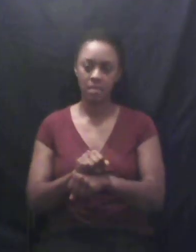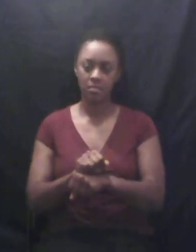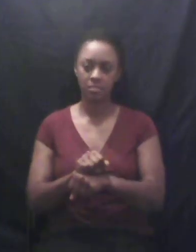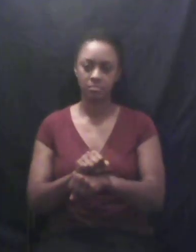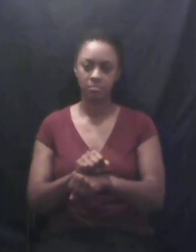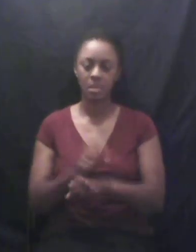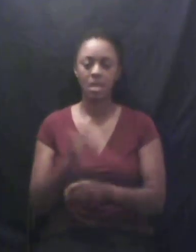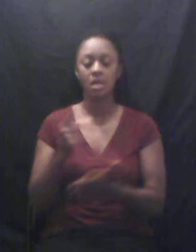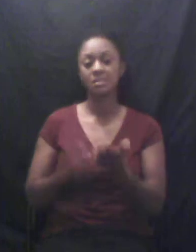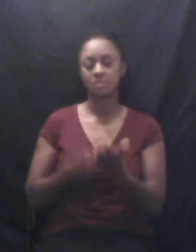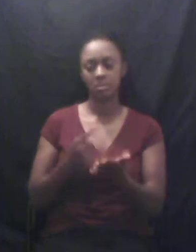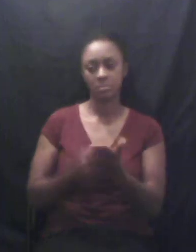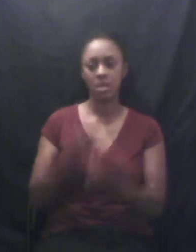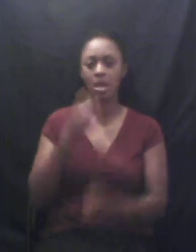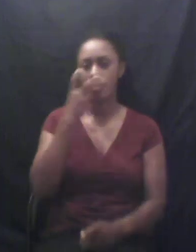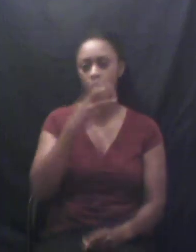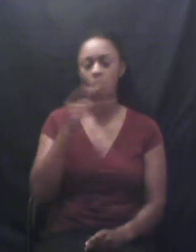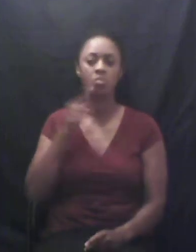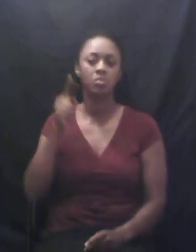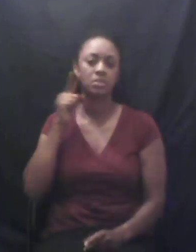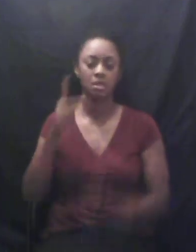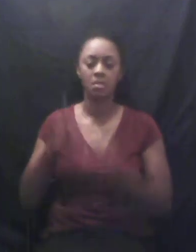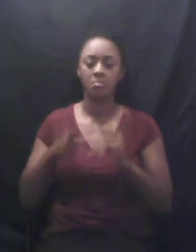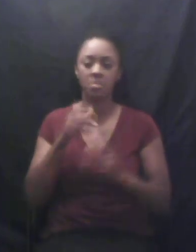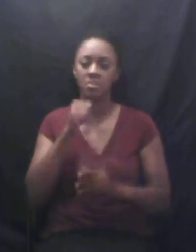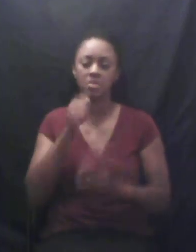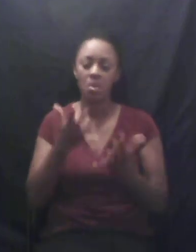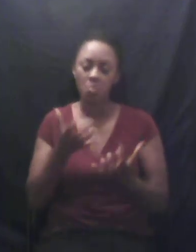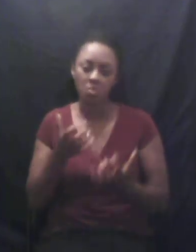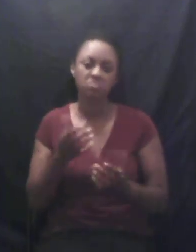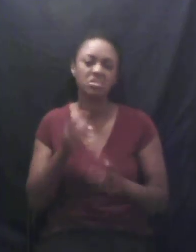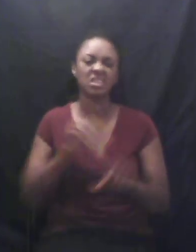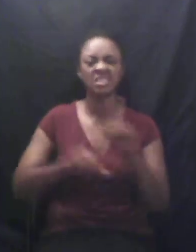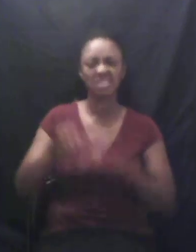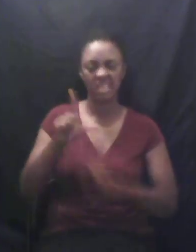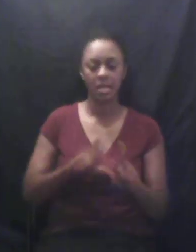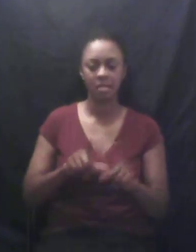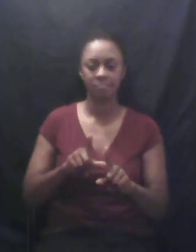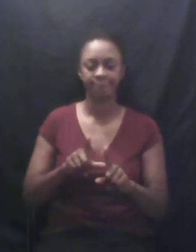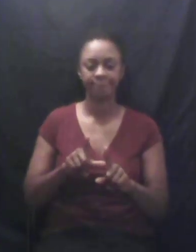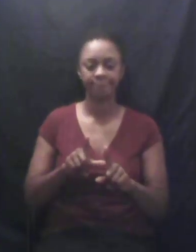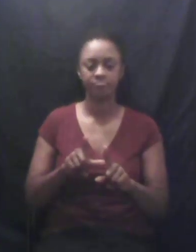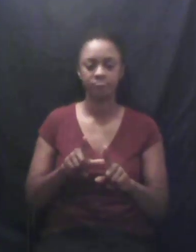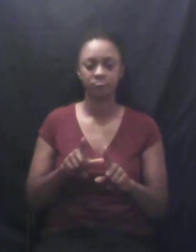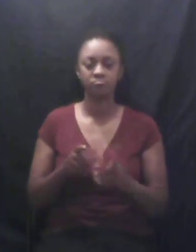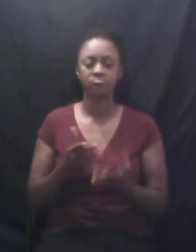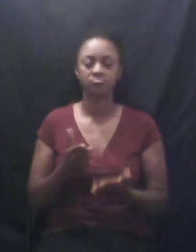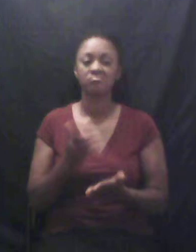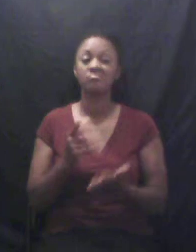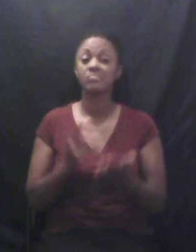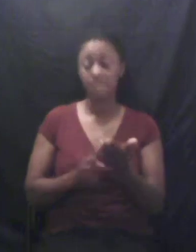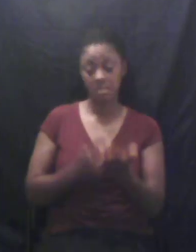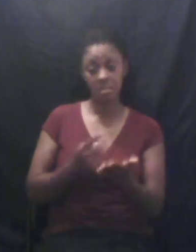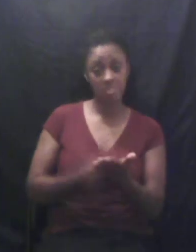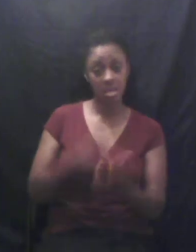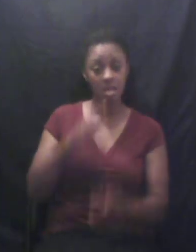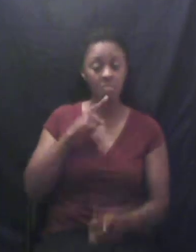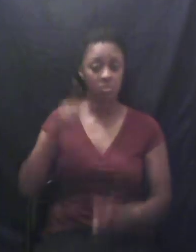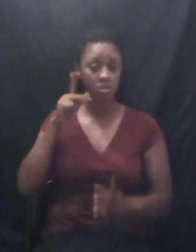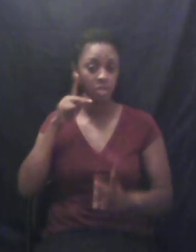signs. Others may be more comfortable with it, using a sign here and there, but generally speaking, when you're doing oral interpreting,